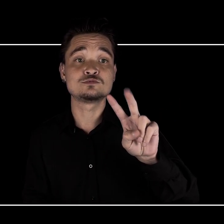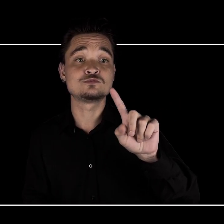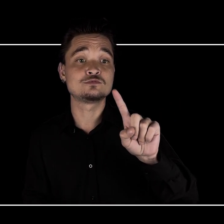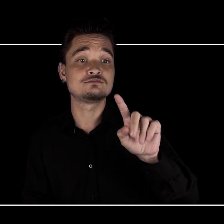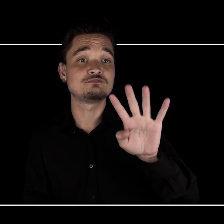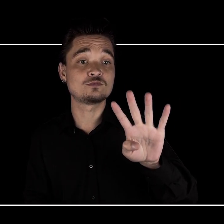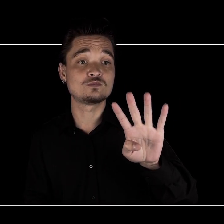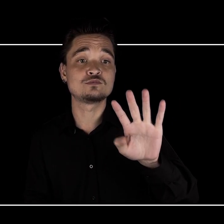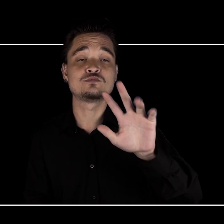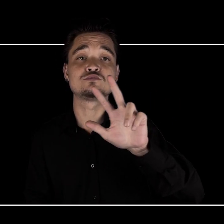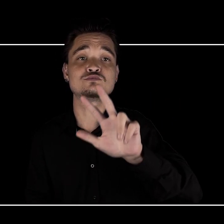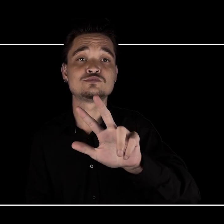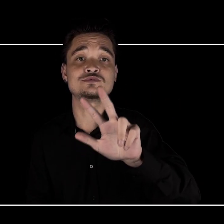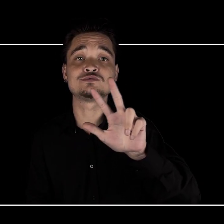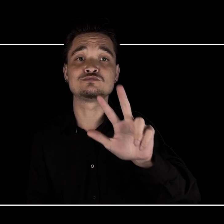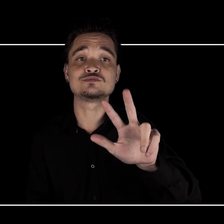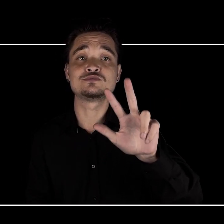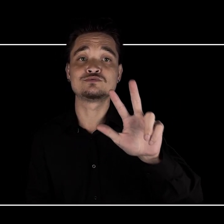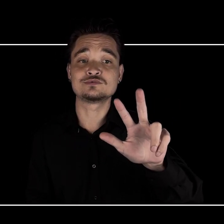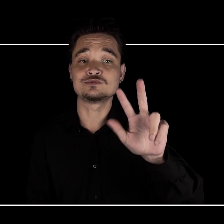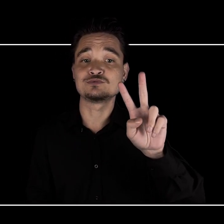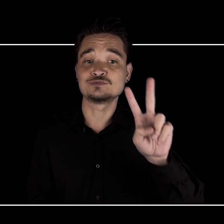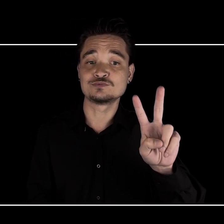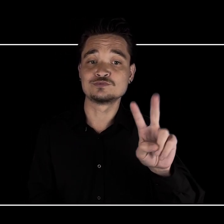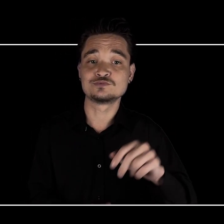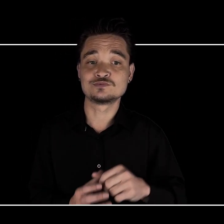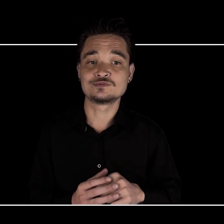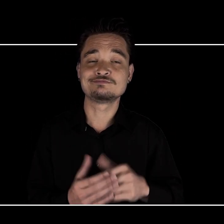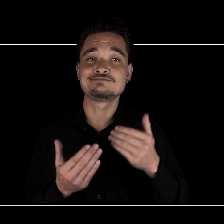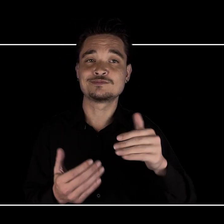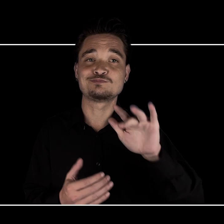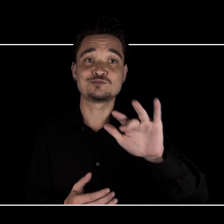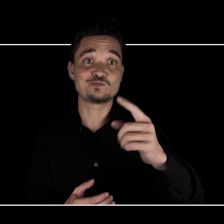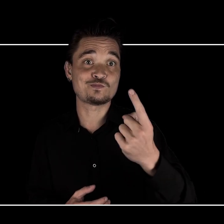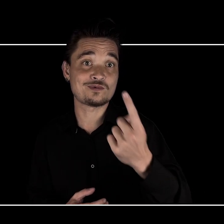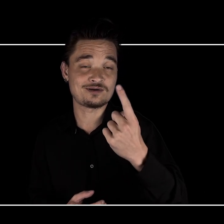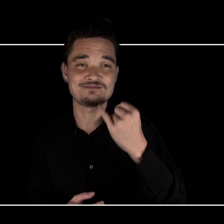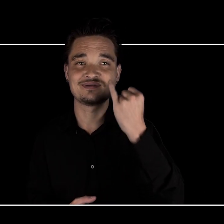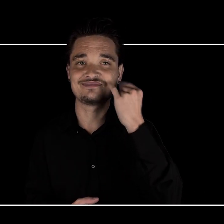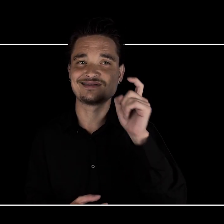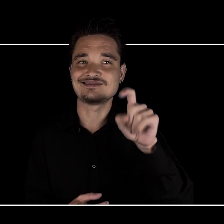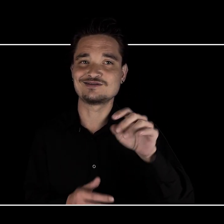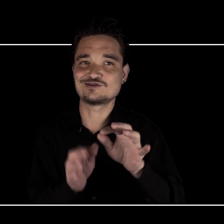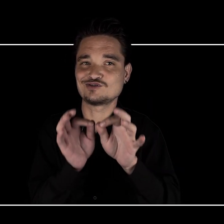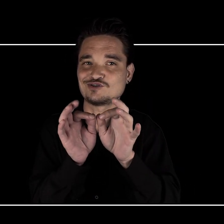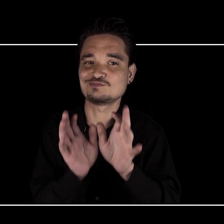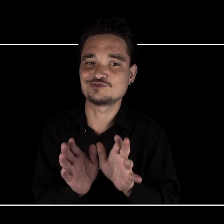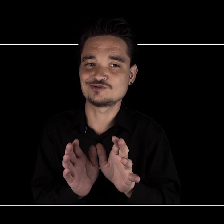877-214-3332. Press 1 if you need an interpreter.